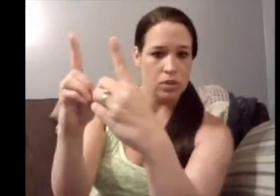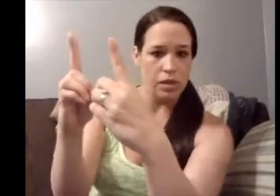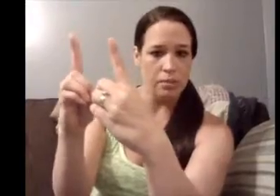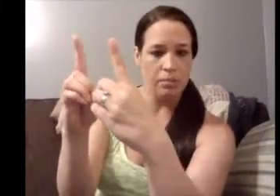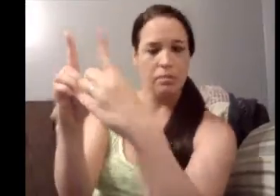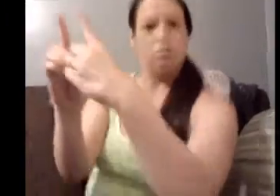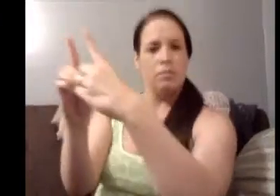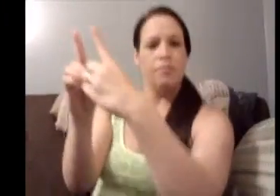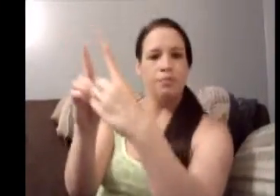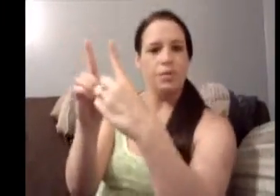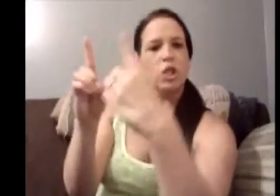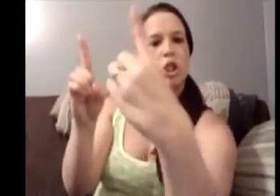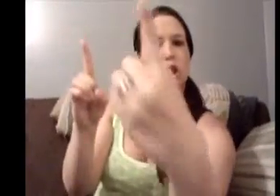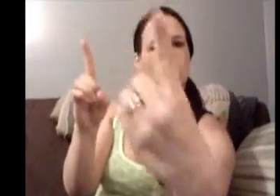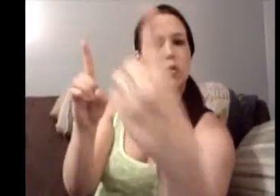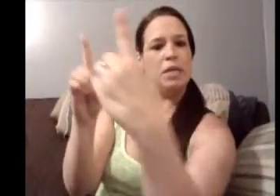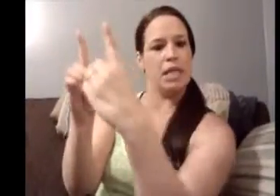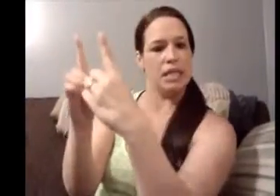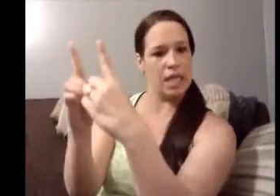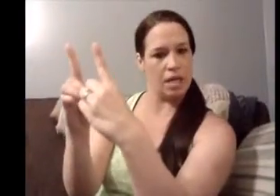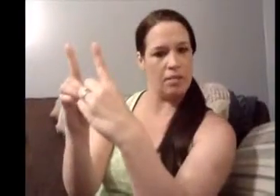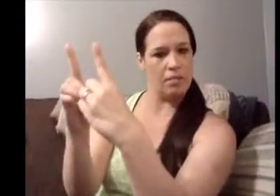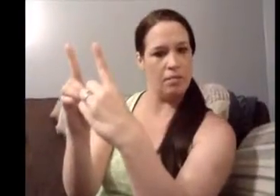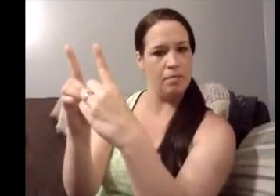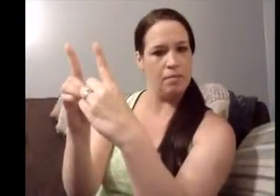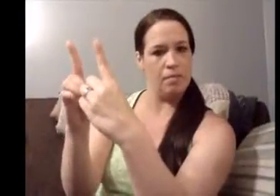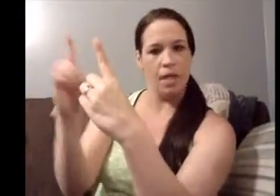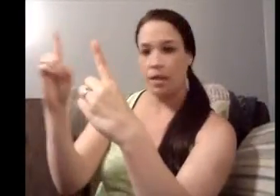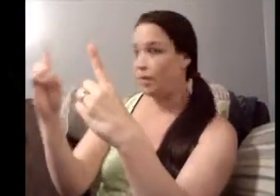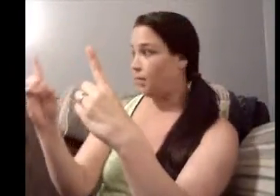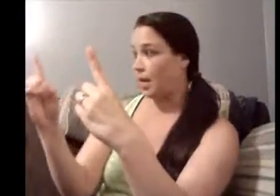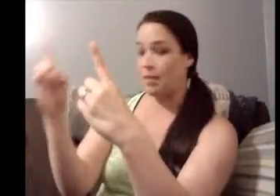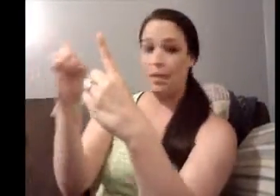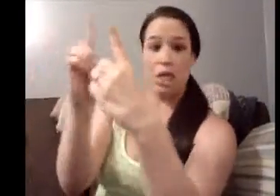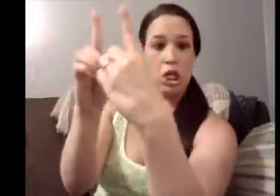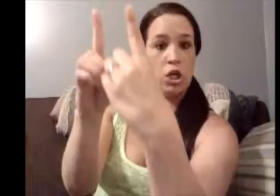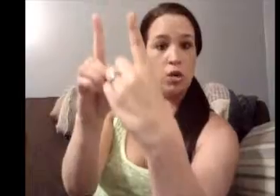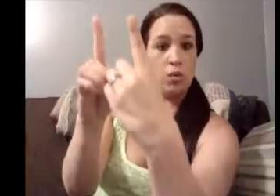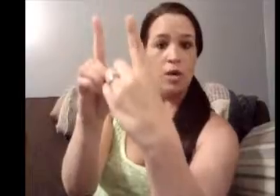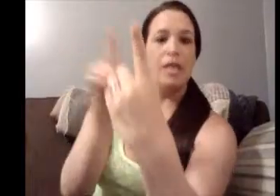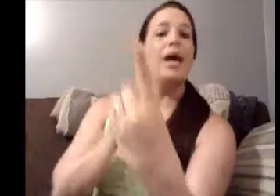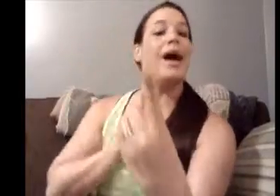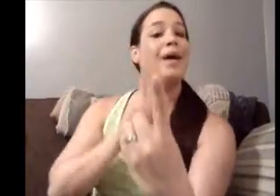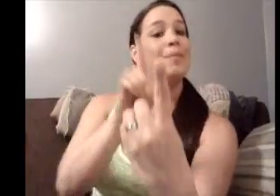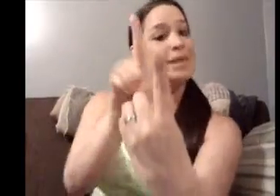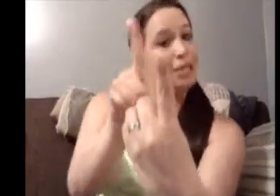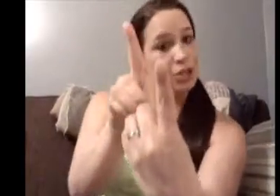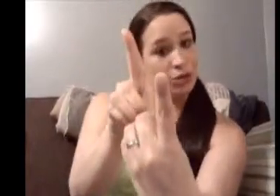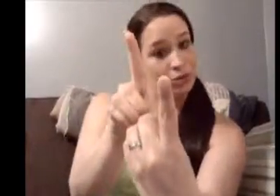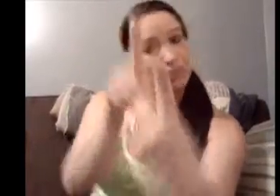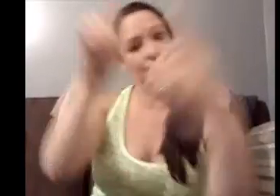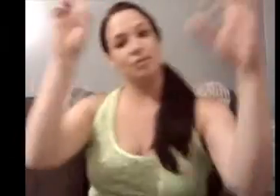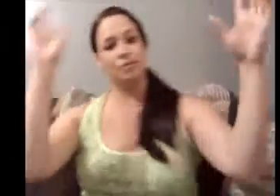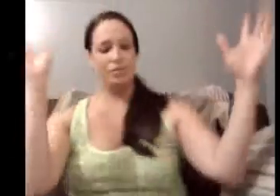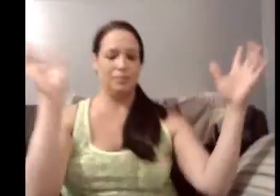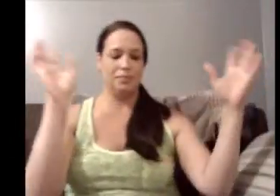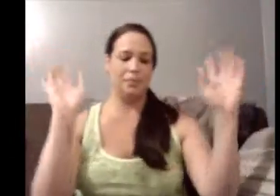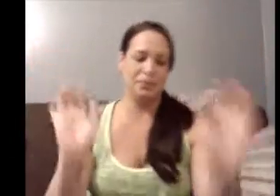Sorry. You meet them. They meet you. I meet you.